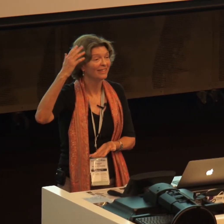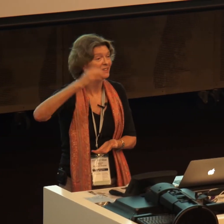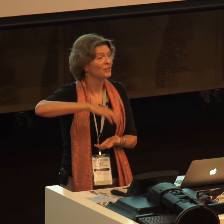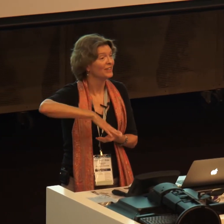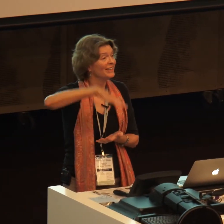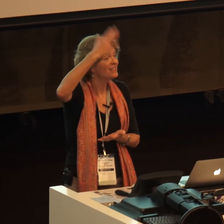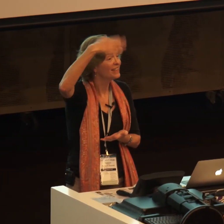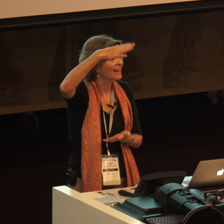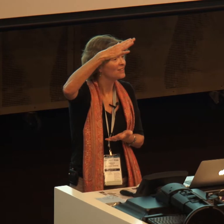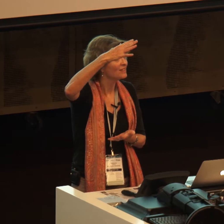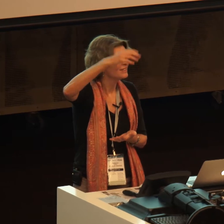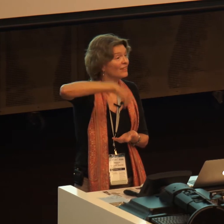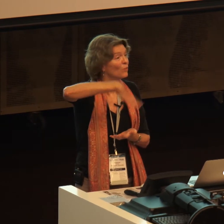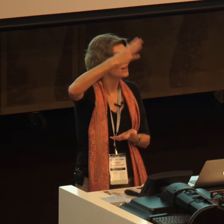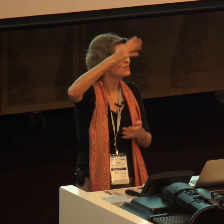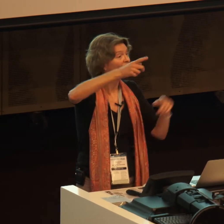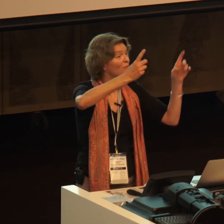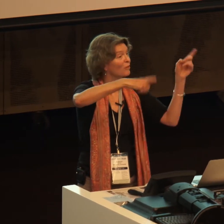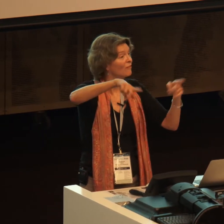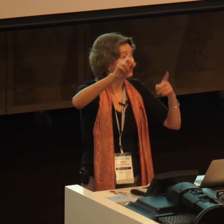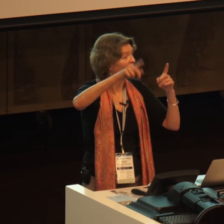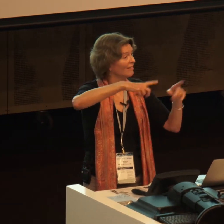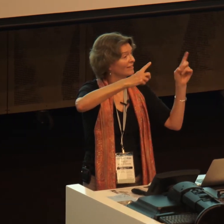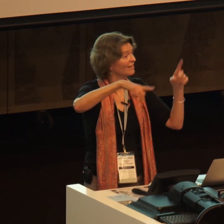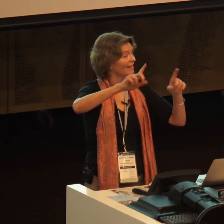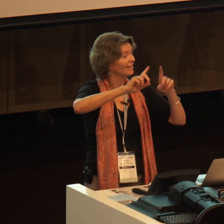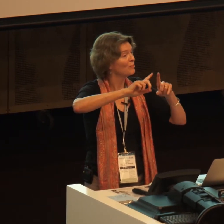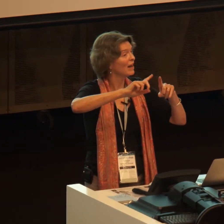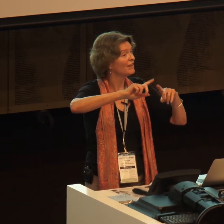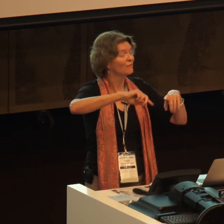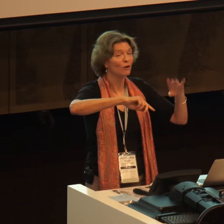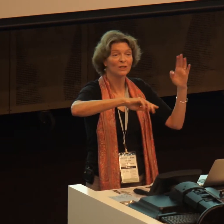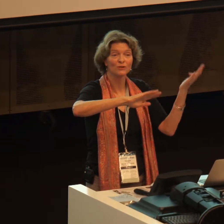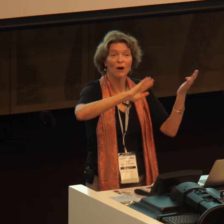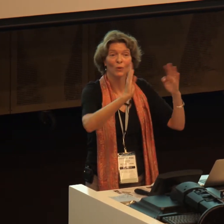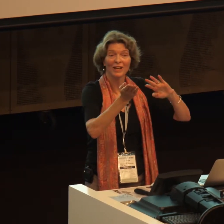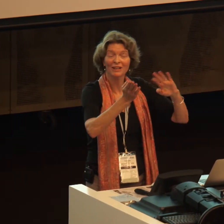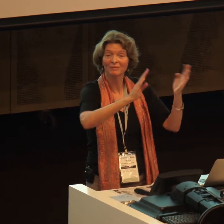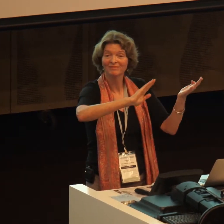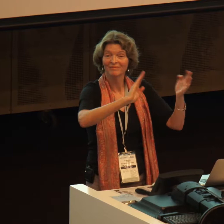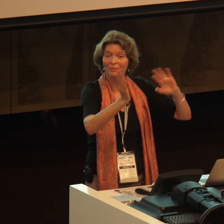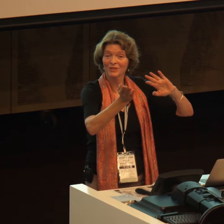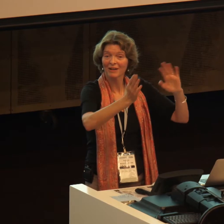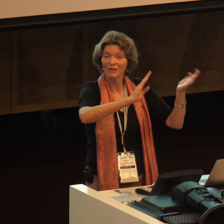apart into the easy cases, the ones that combine to form a strong,